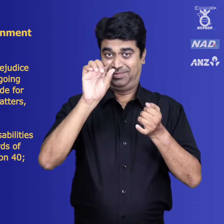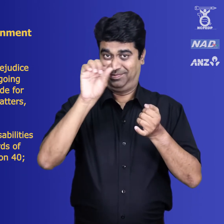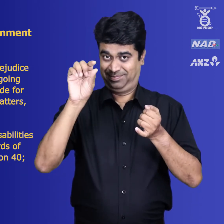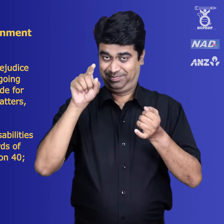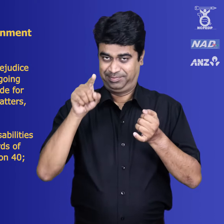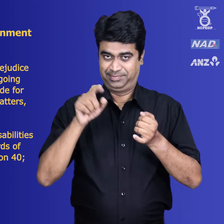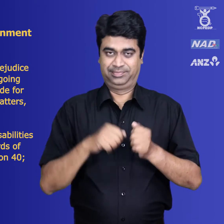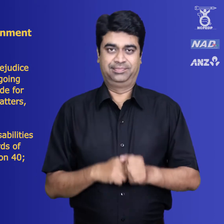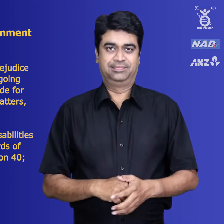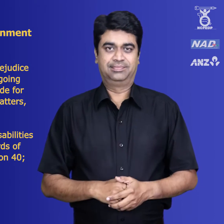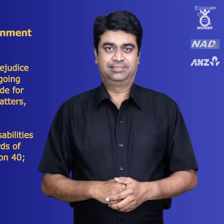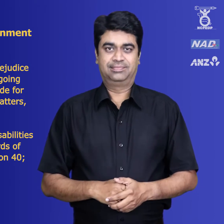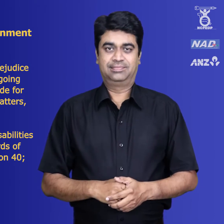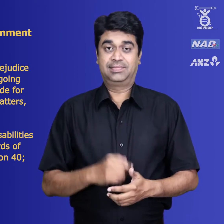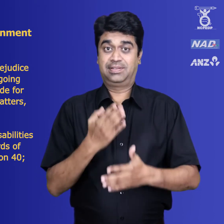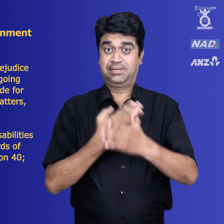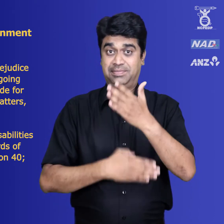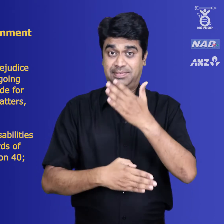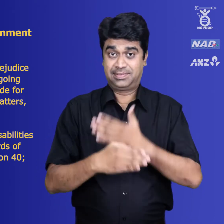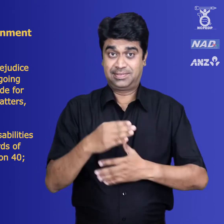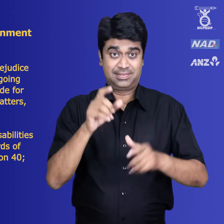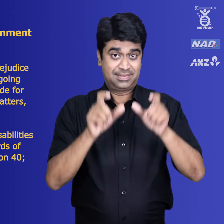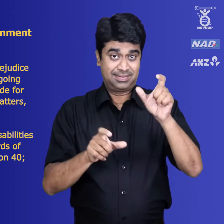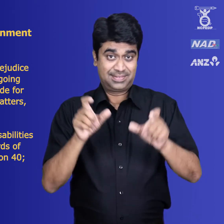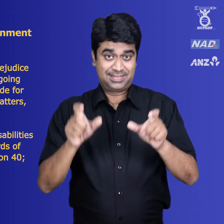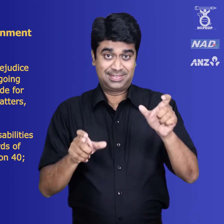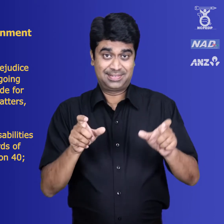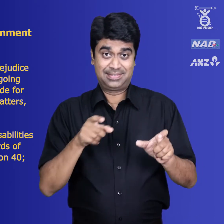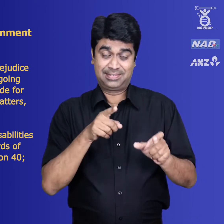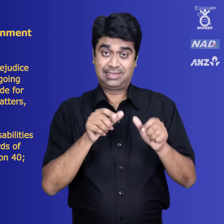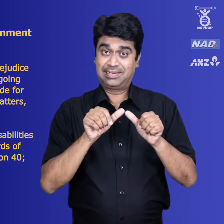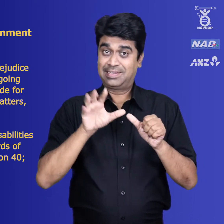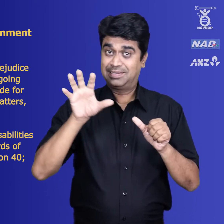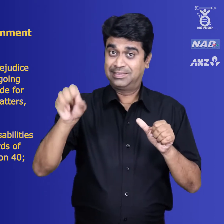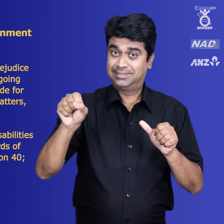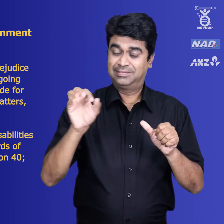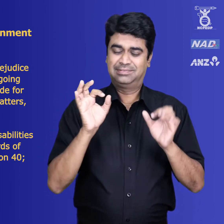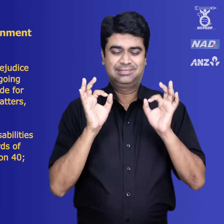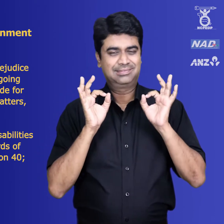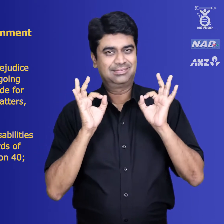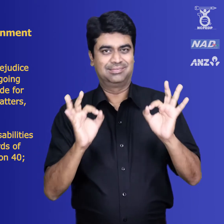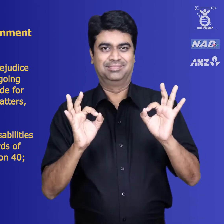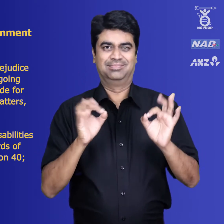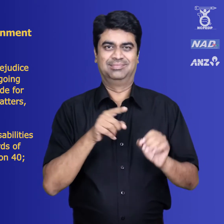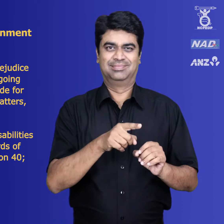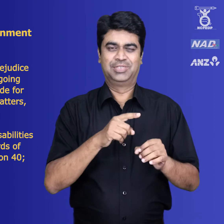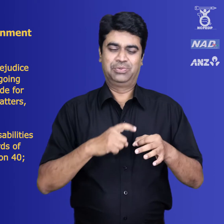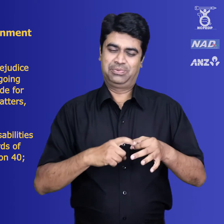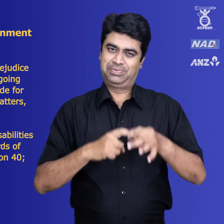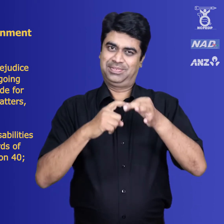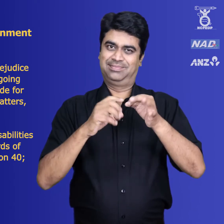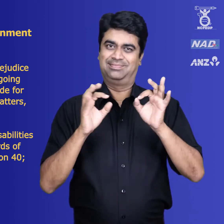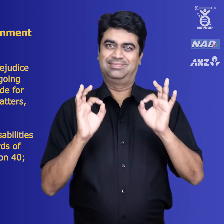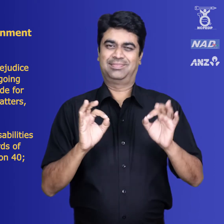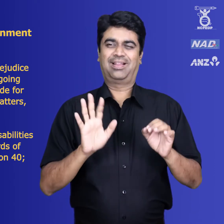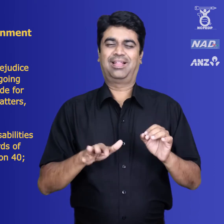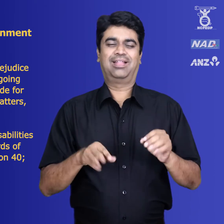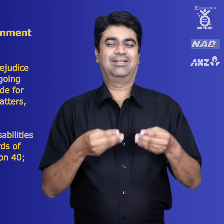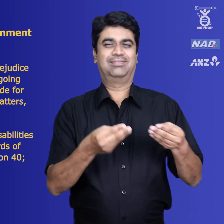Rules for person with disabilities laying down the standards of accessibility under section